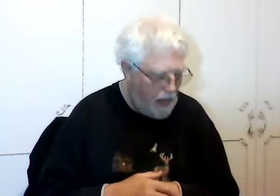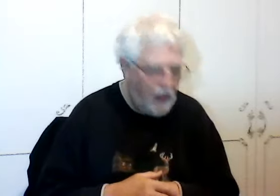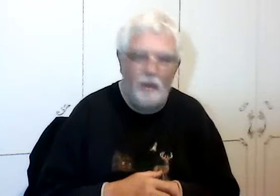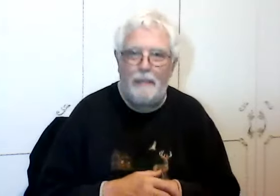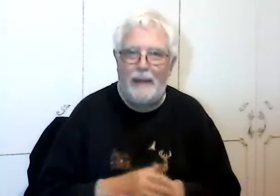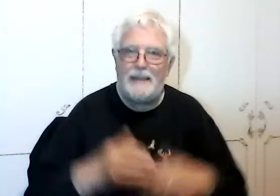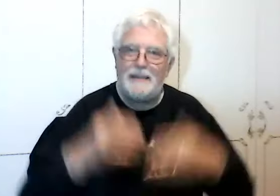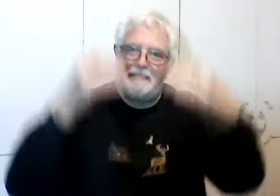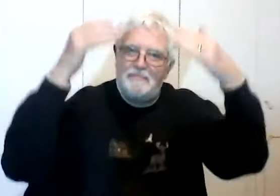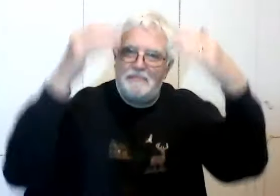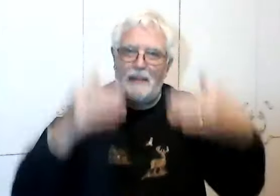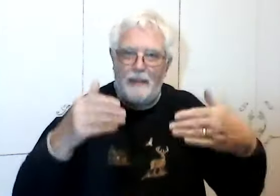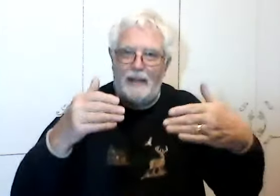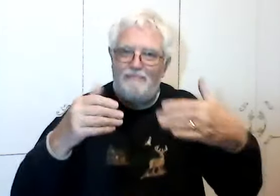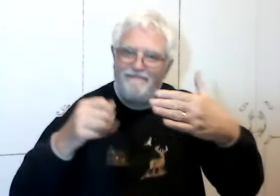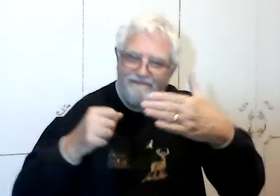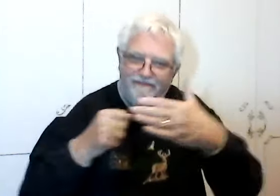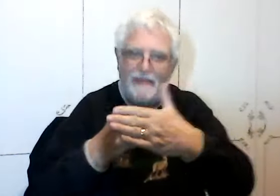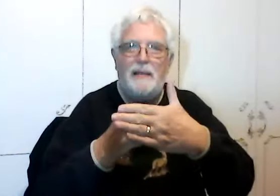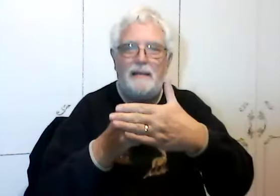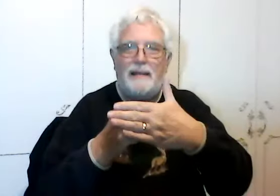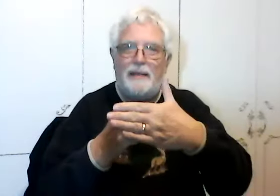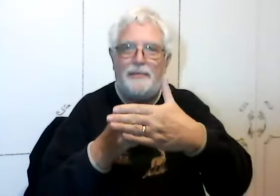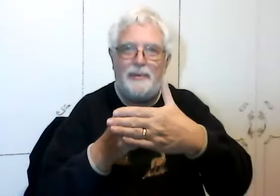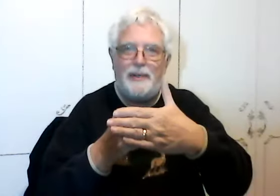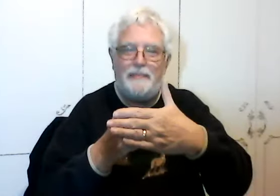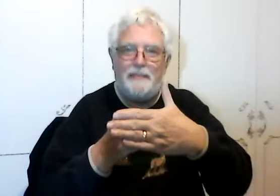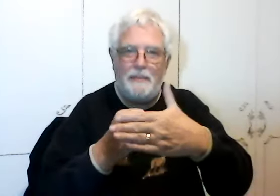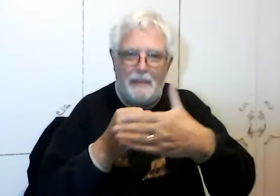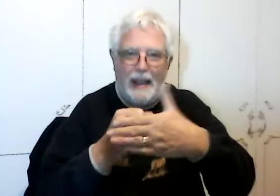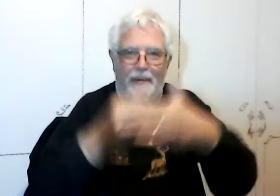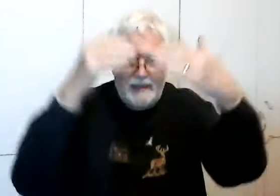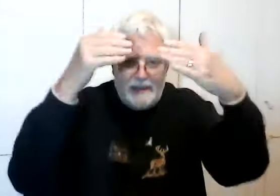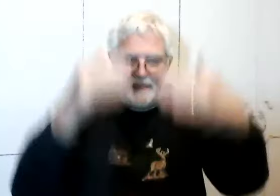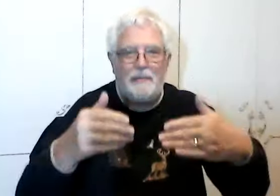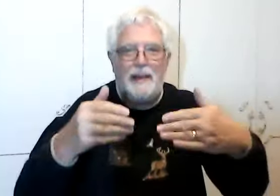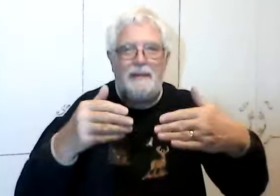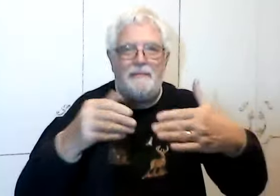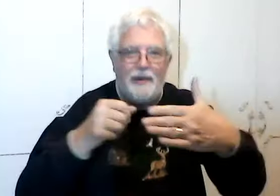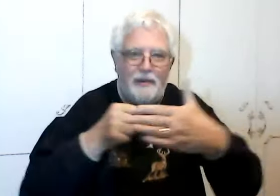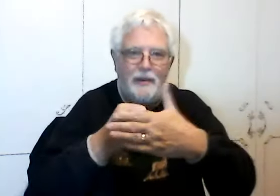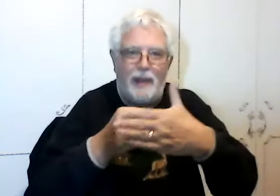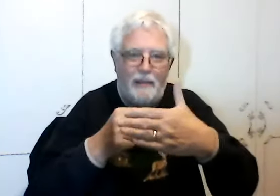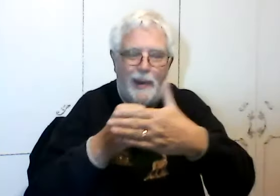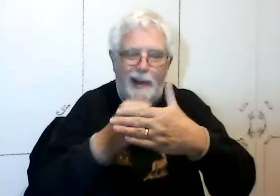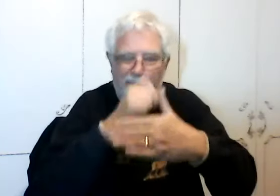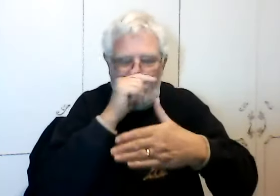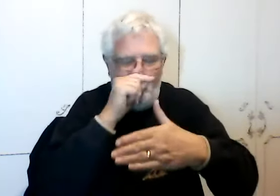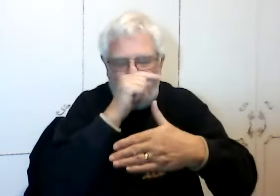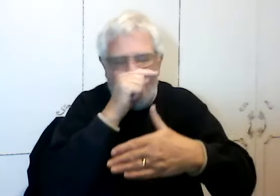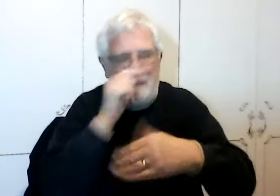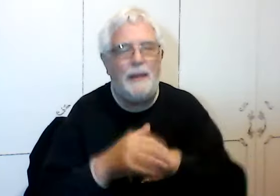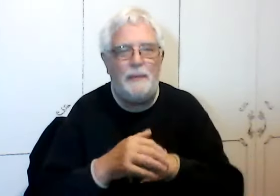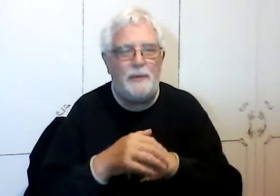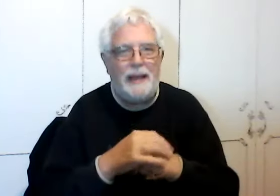Got barriers come down, can't get through them. There might be barriers that come down in front of you, can't break through. We talk about